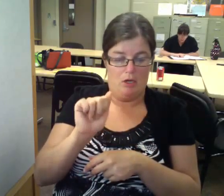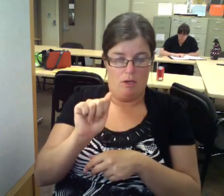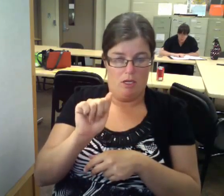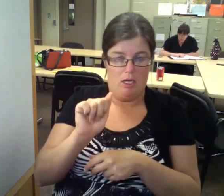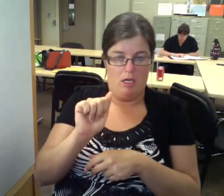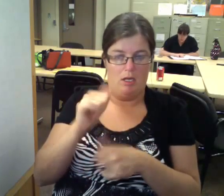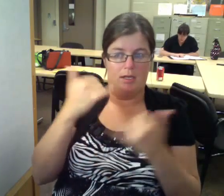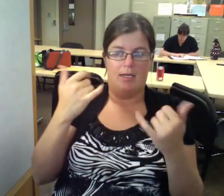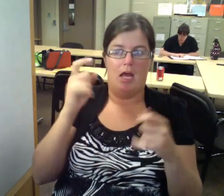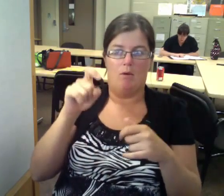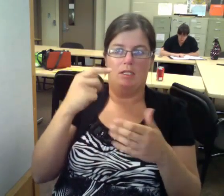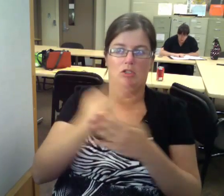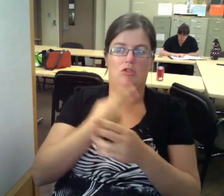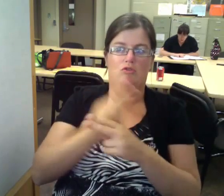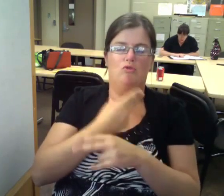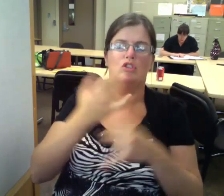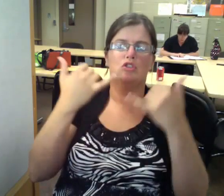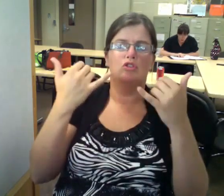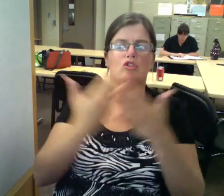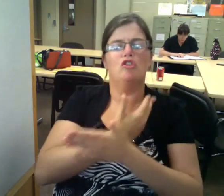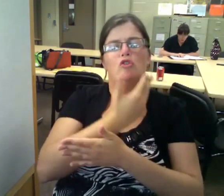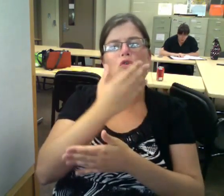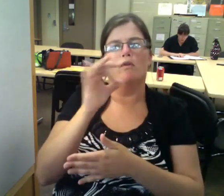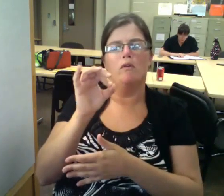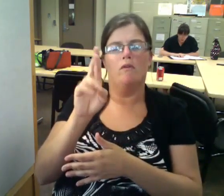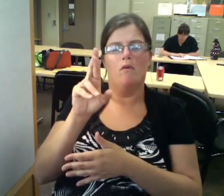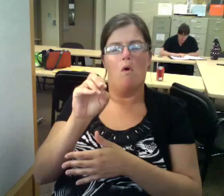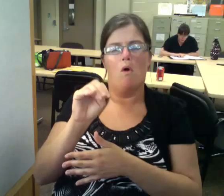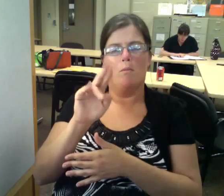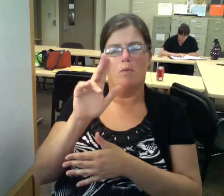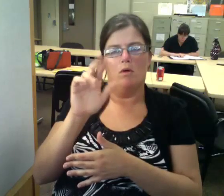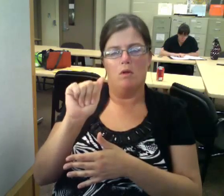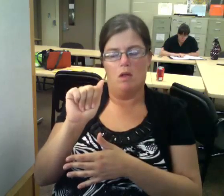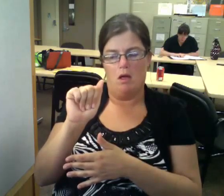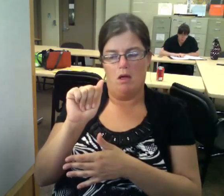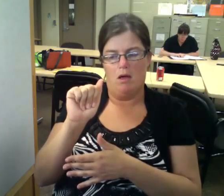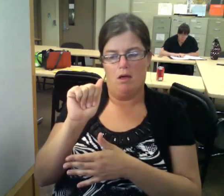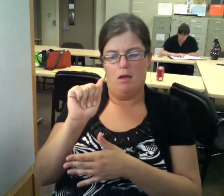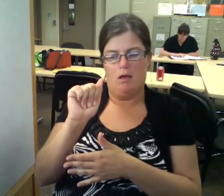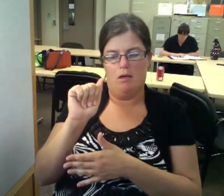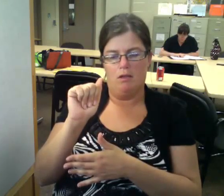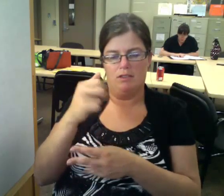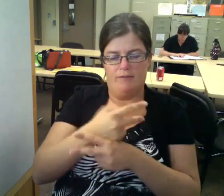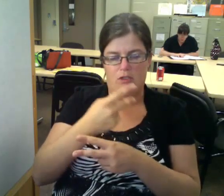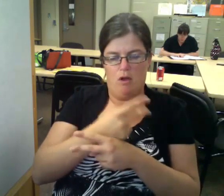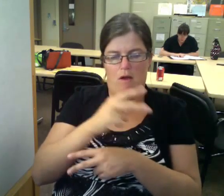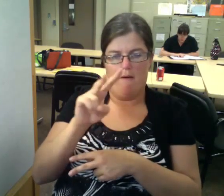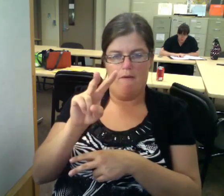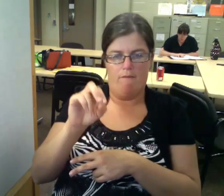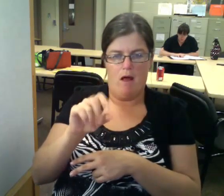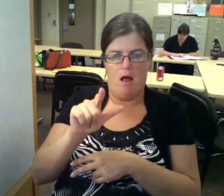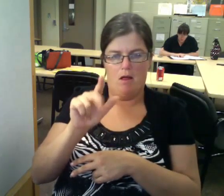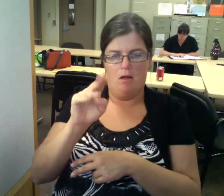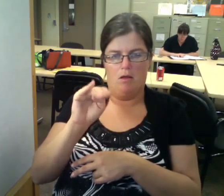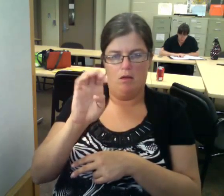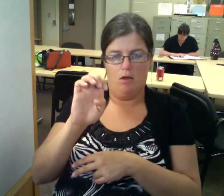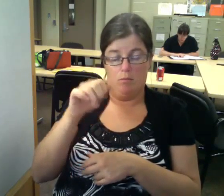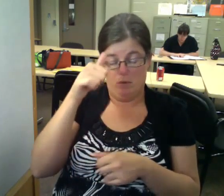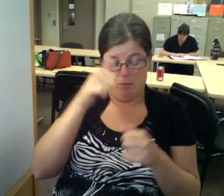practiced yesterday. Now, how do we calculate volume? Remember, in addition to the length and width,